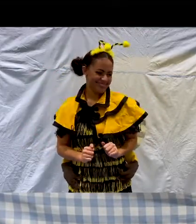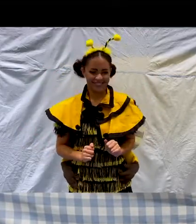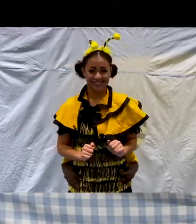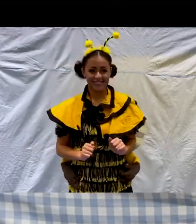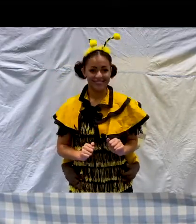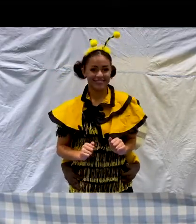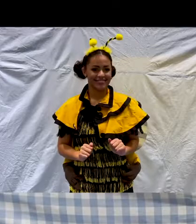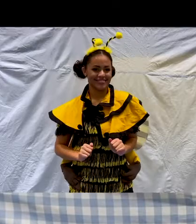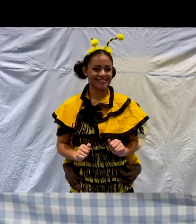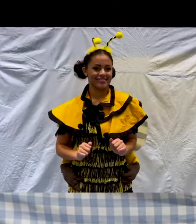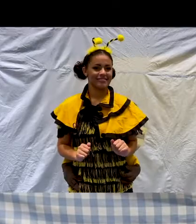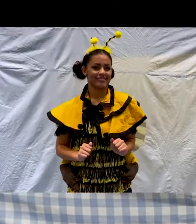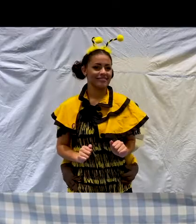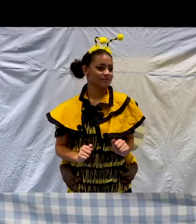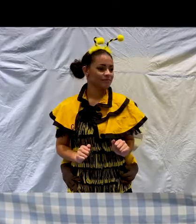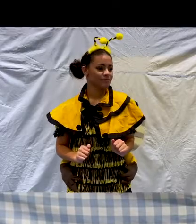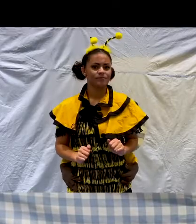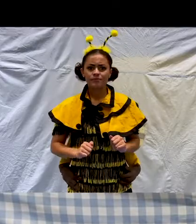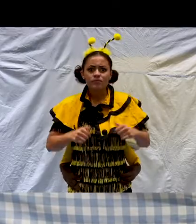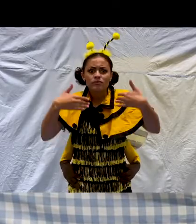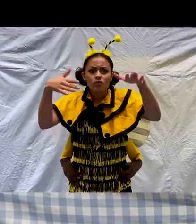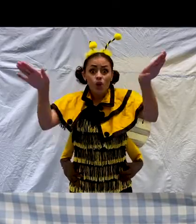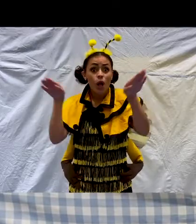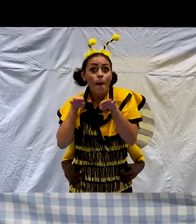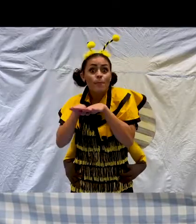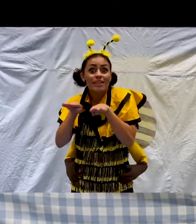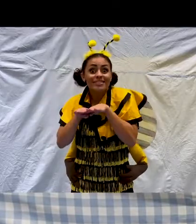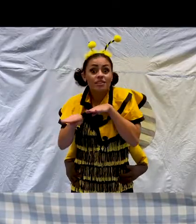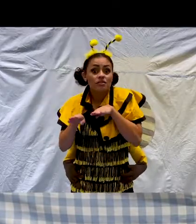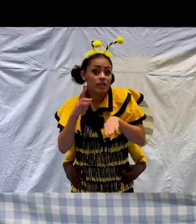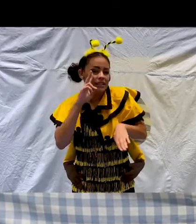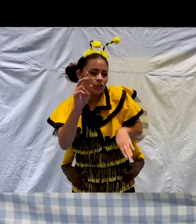Keep practicing and we will see you soon for the disco.